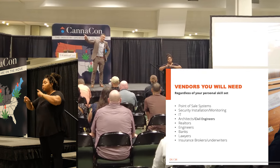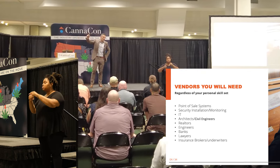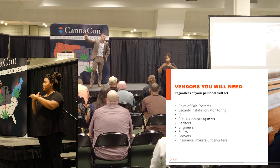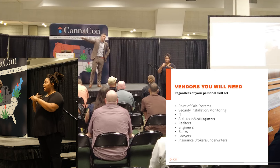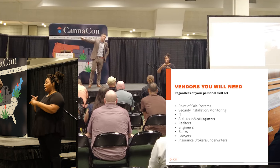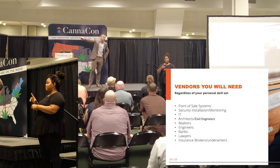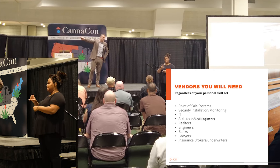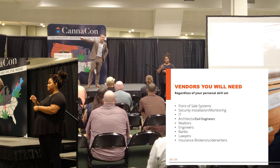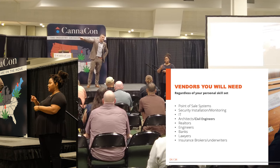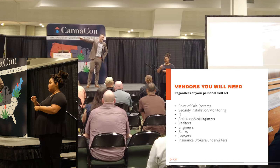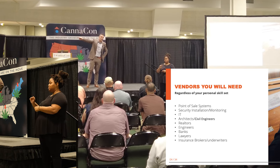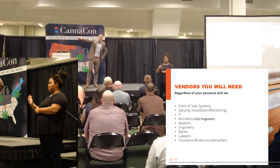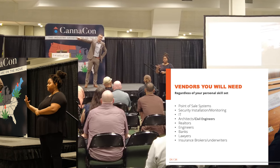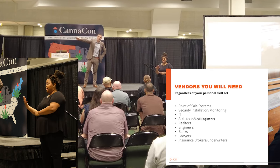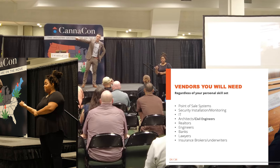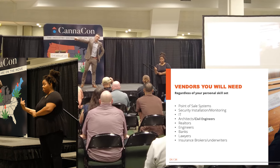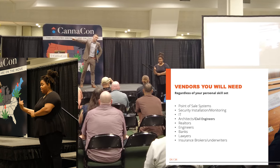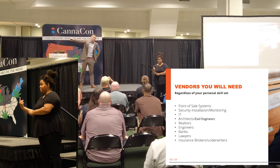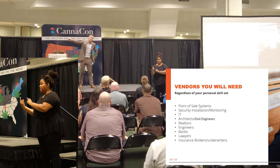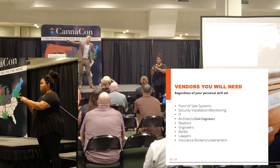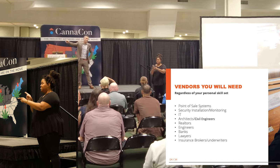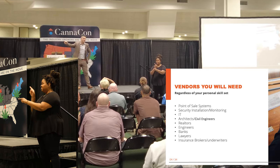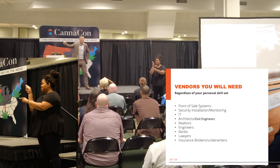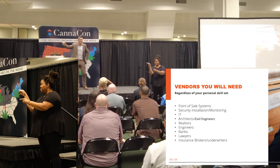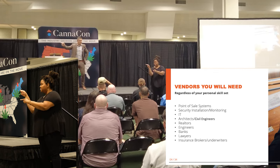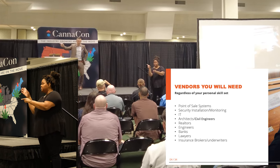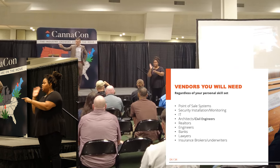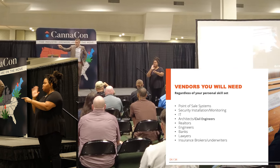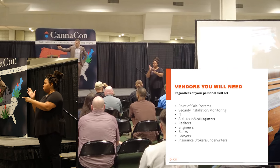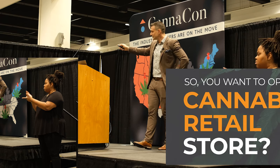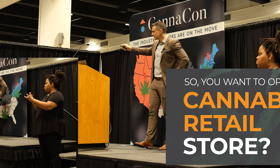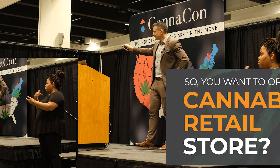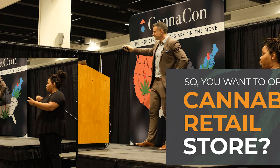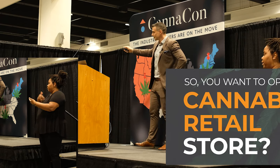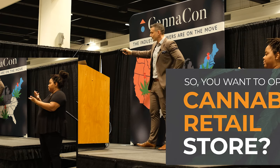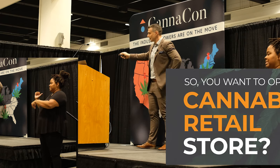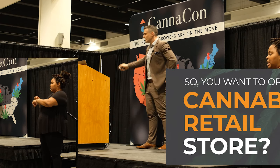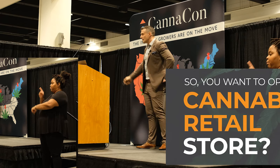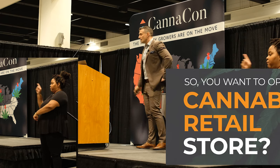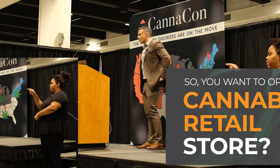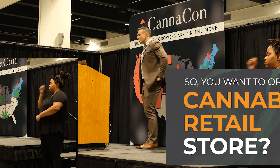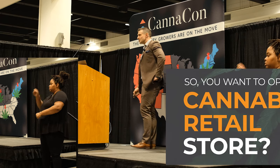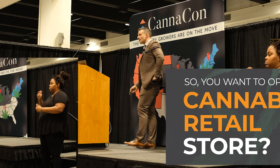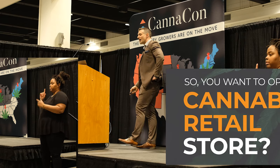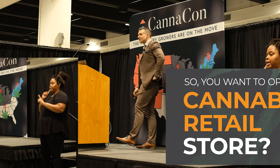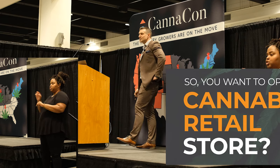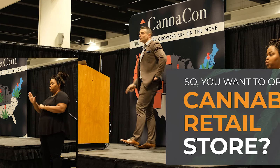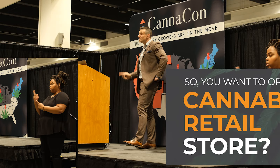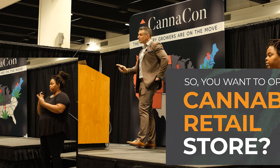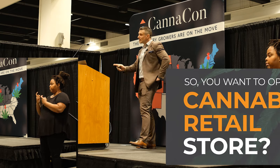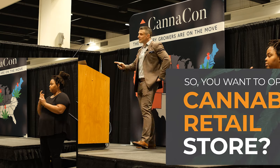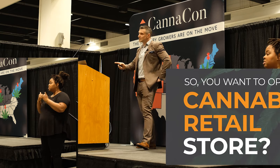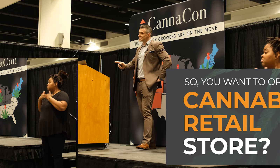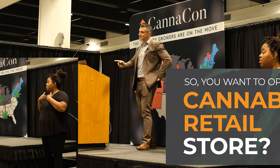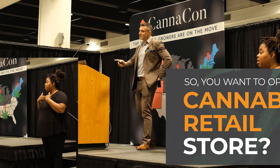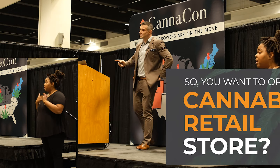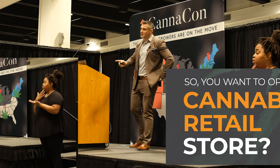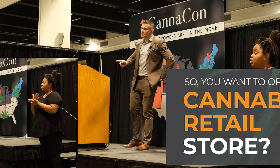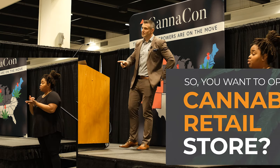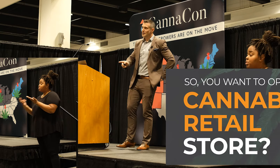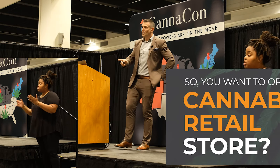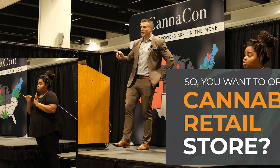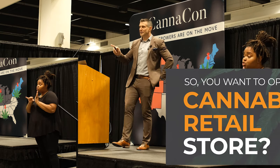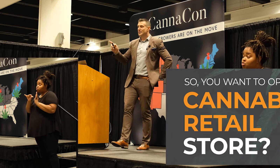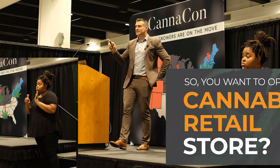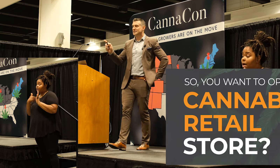here, just outside of this little seminar room. We're going to be here all weekend. We'd love to answer your questions too. We do have some really great resources on